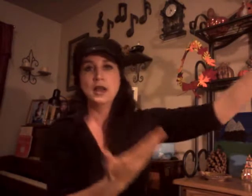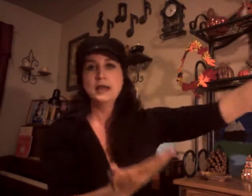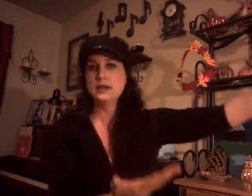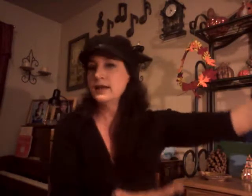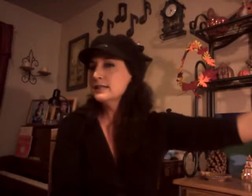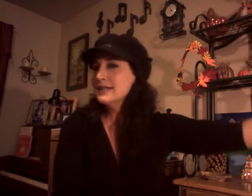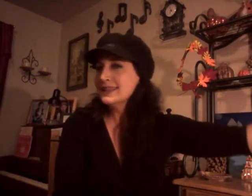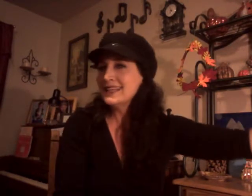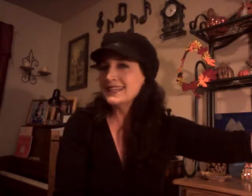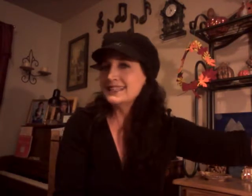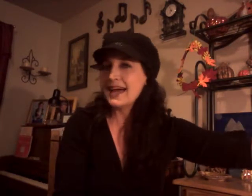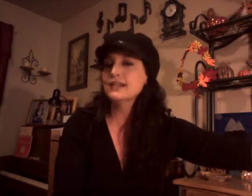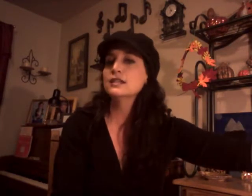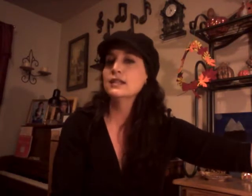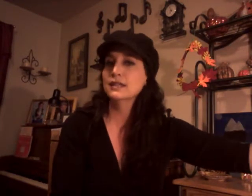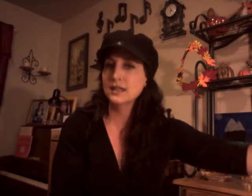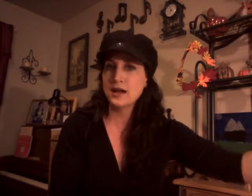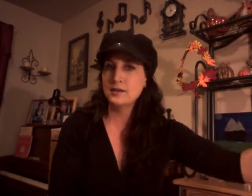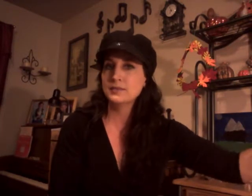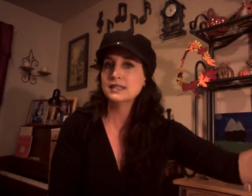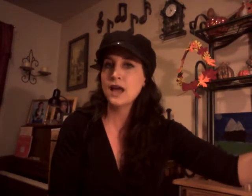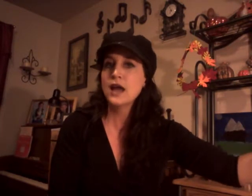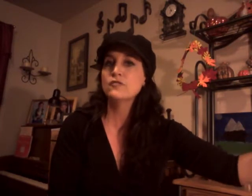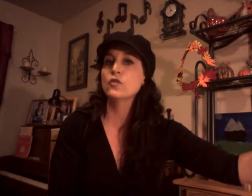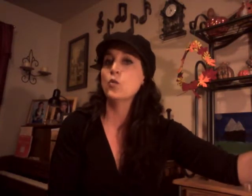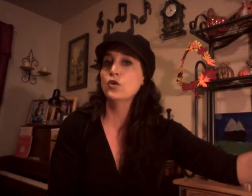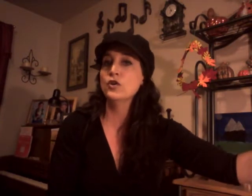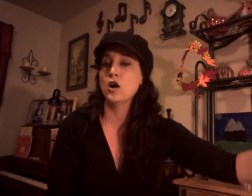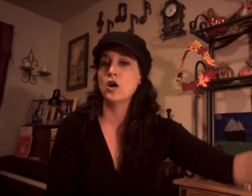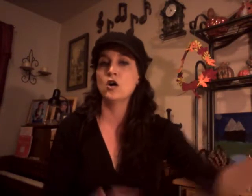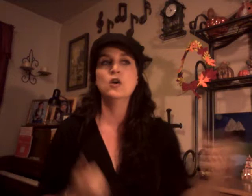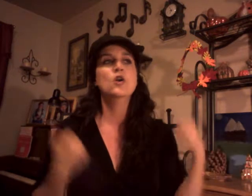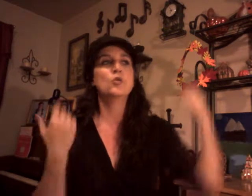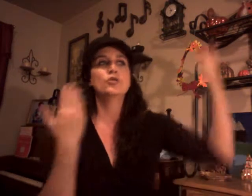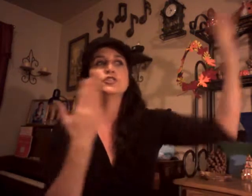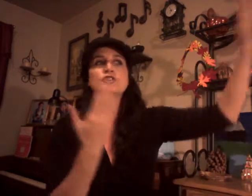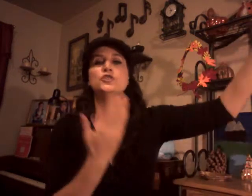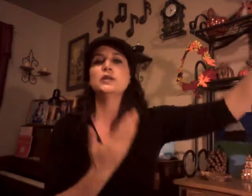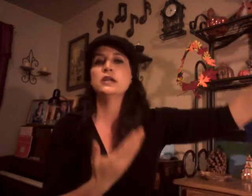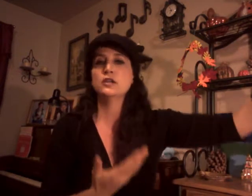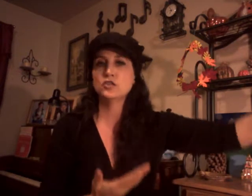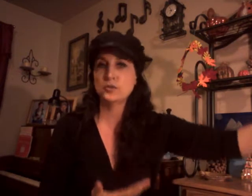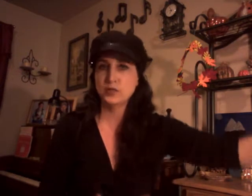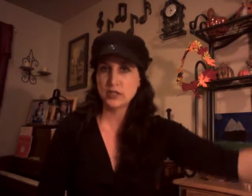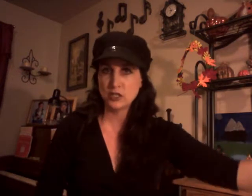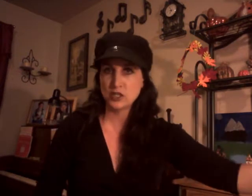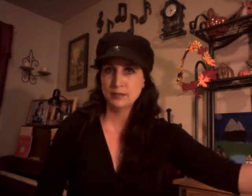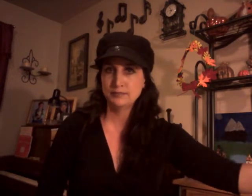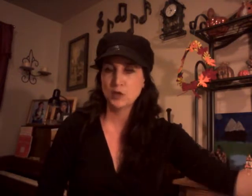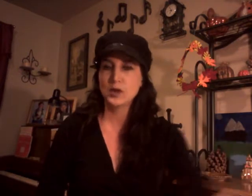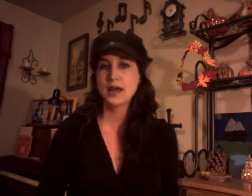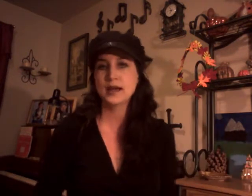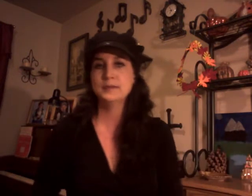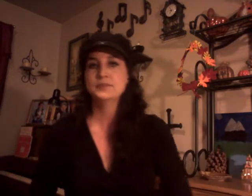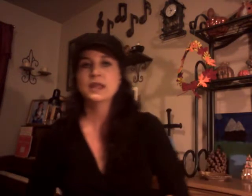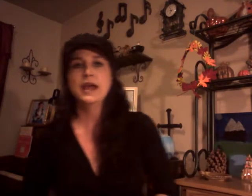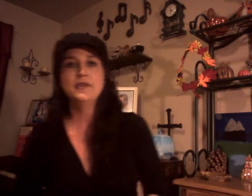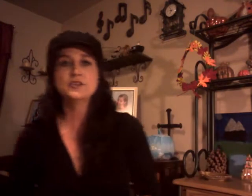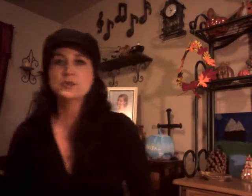Now that's not the exact sign for the word all. We're just doing an interpretation. Okay, and there's a reason for